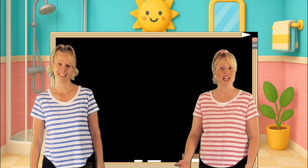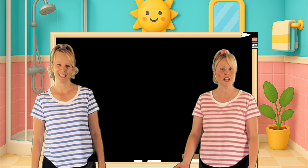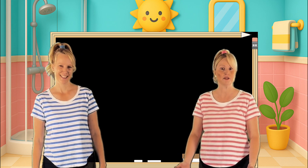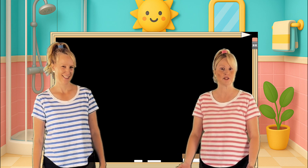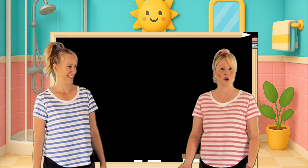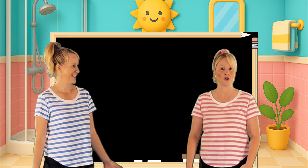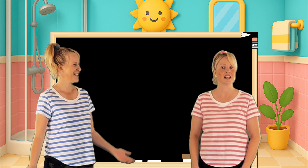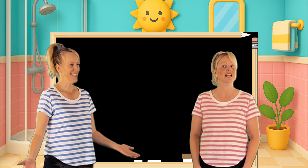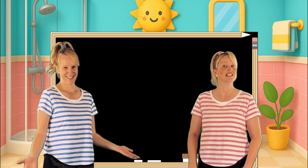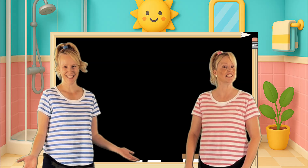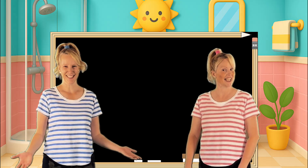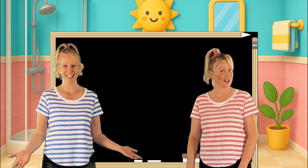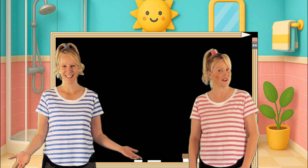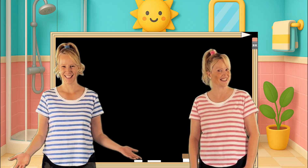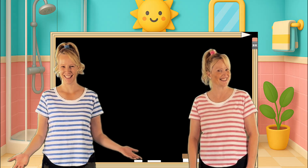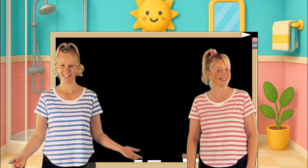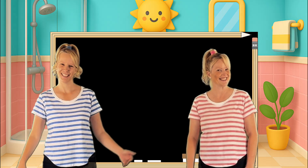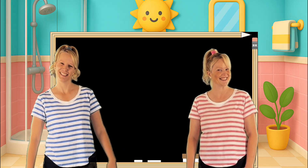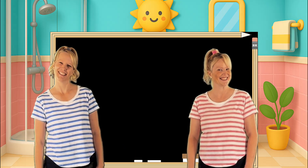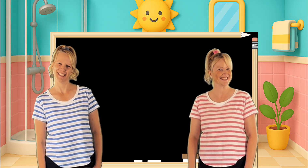teeth song together.